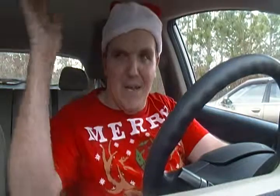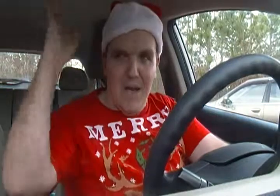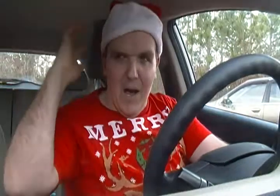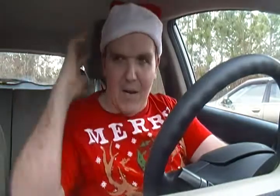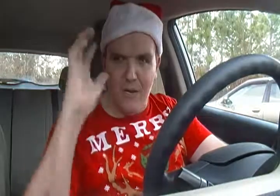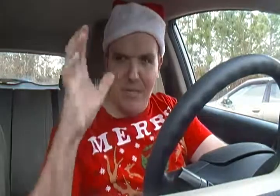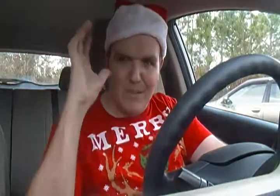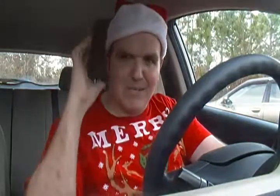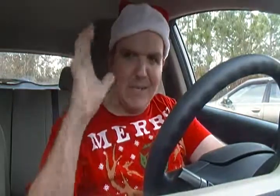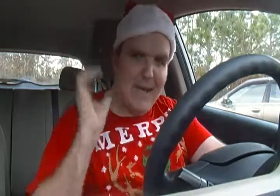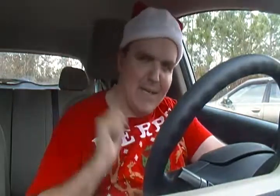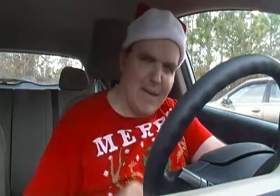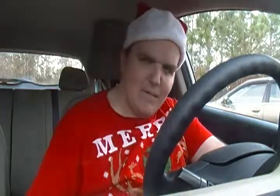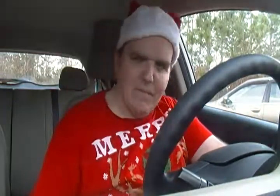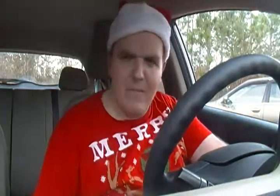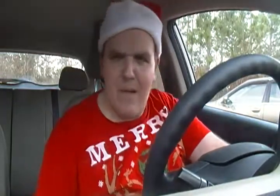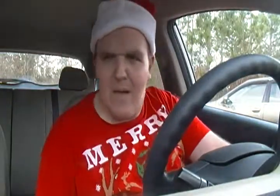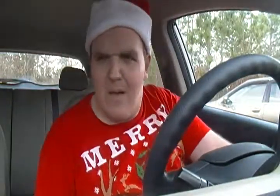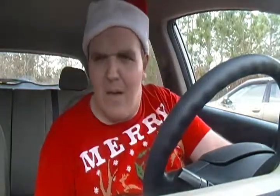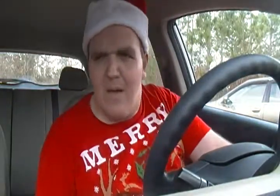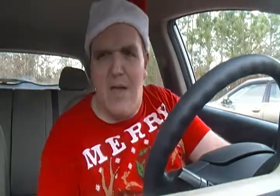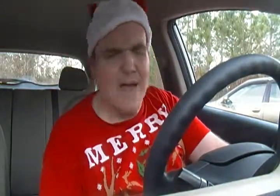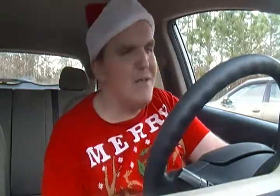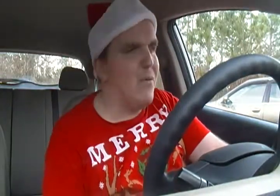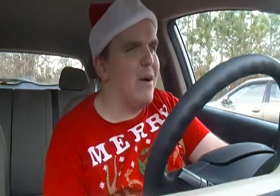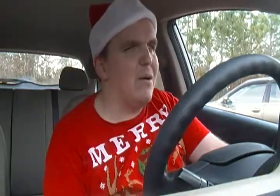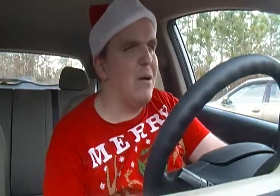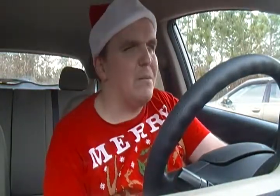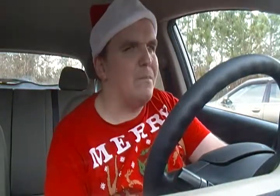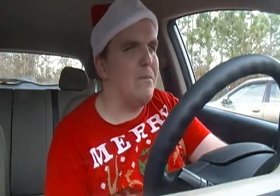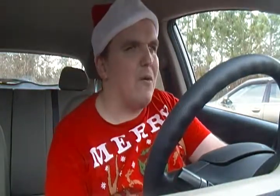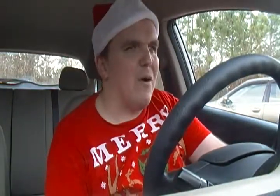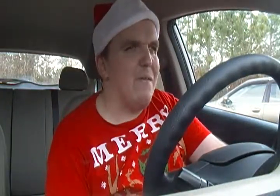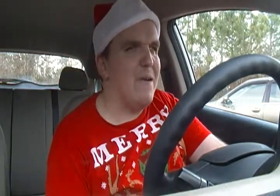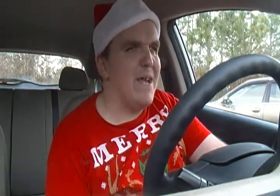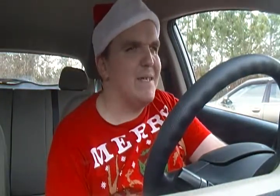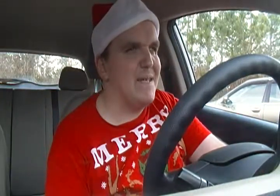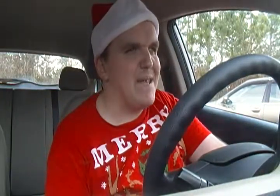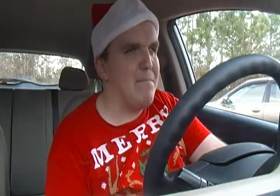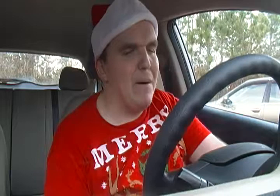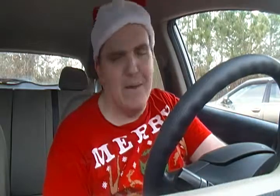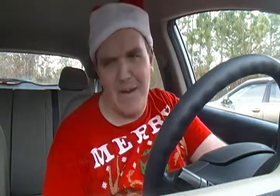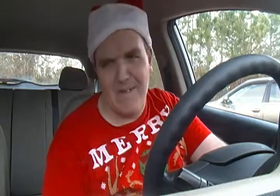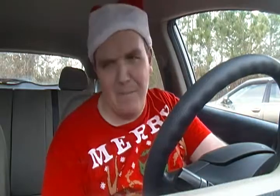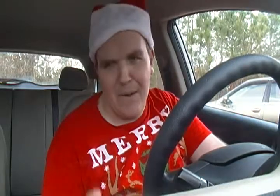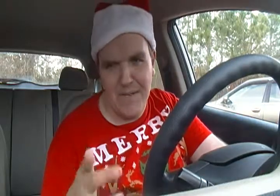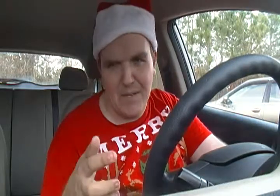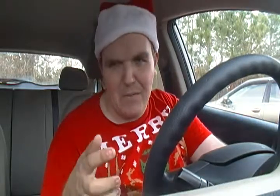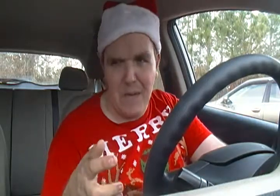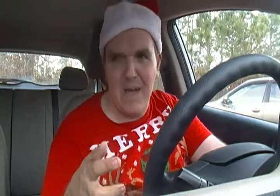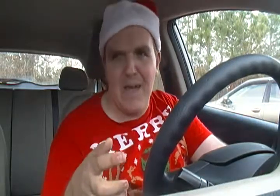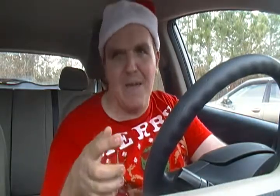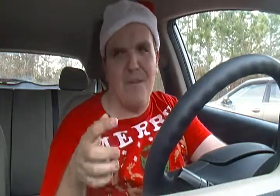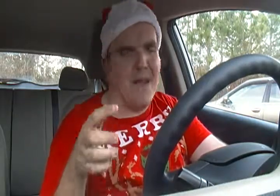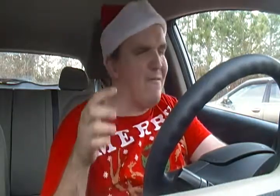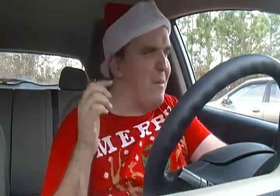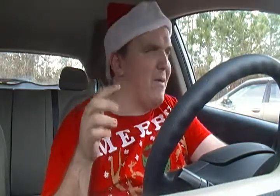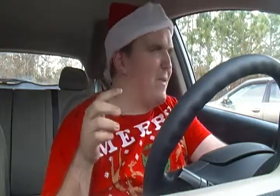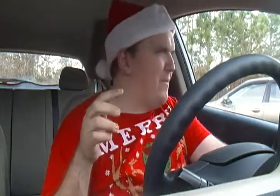it a christmas classic is where um ralphie gets the gets the bunny suit if you're not familiar with